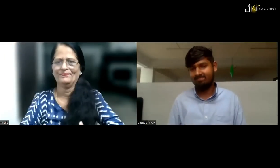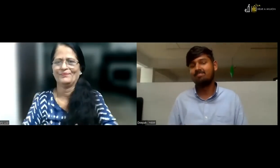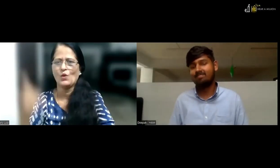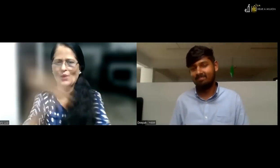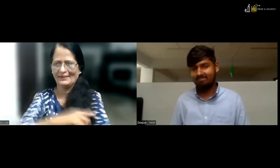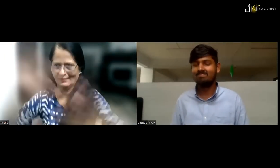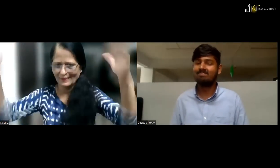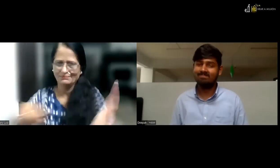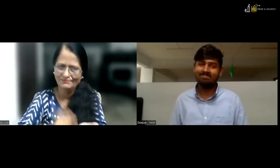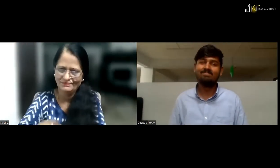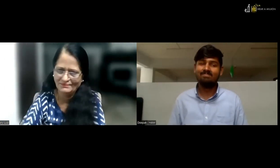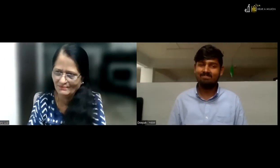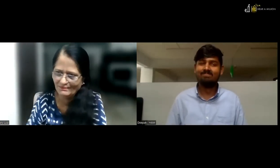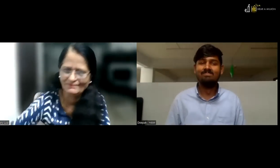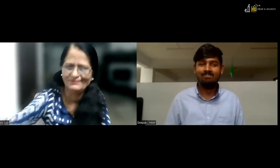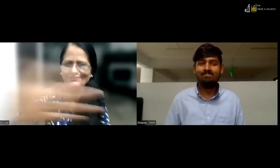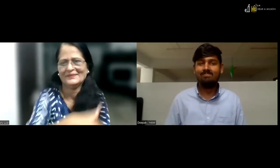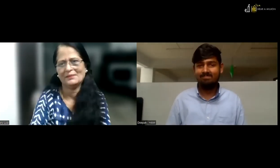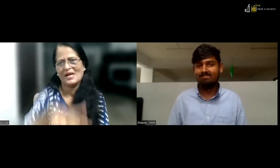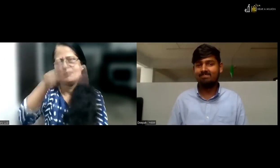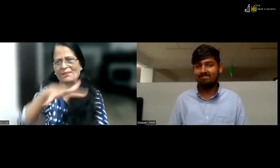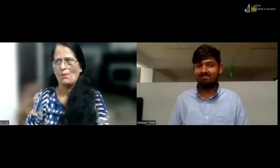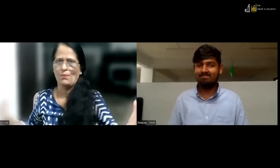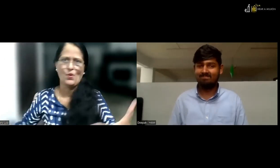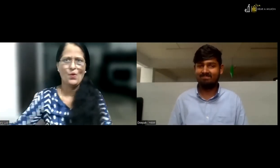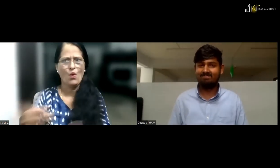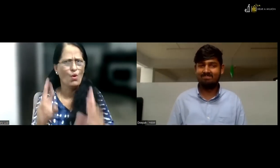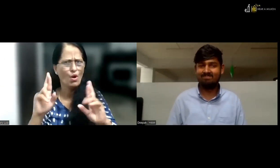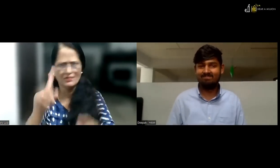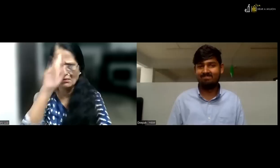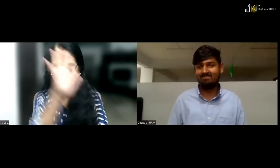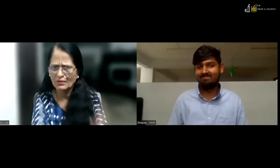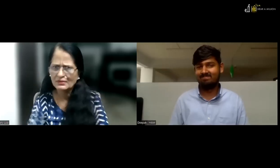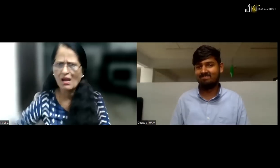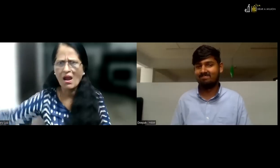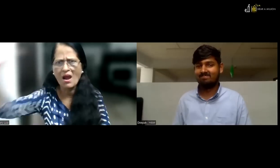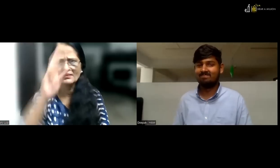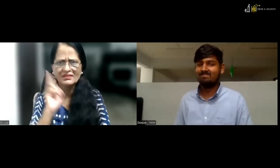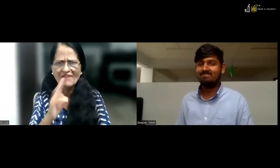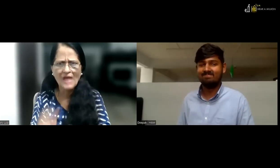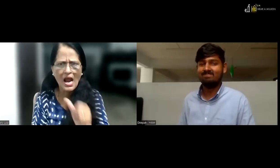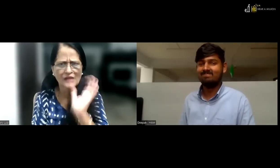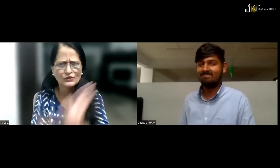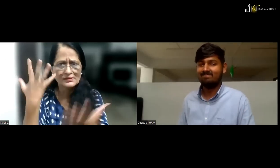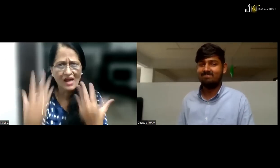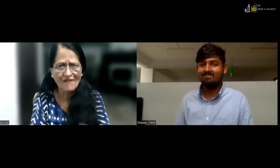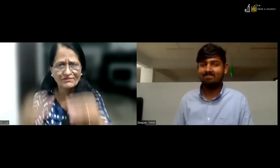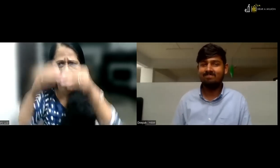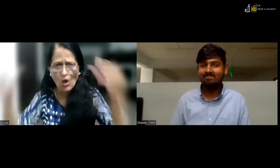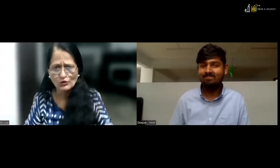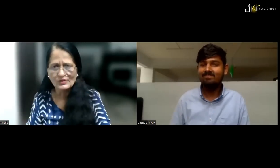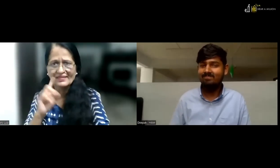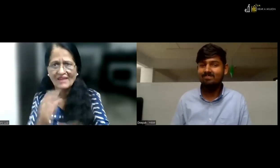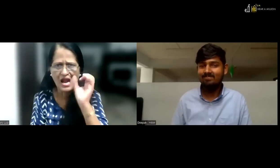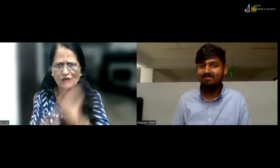Okay, so this is how we just wanted everyone to sign it. And we want everyone to come along. And in India,